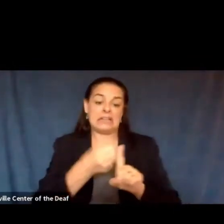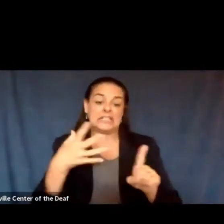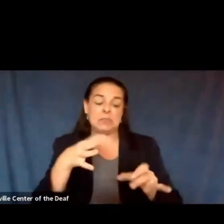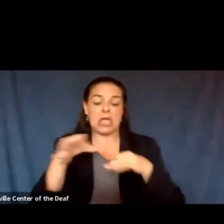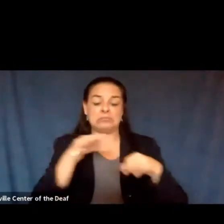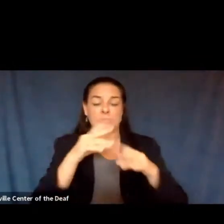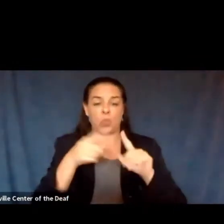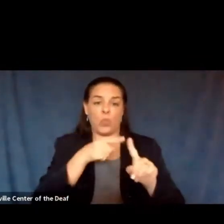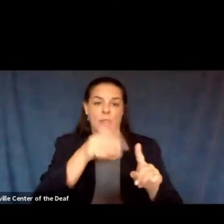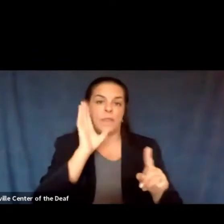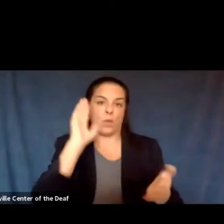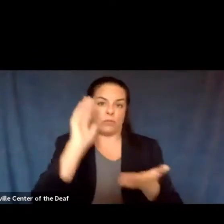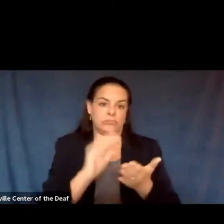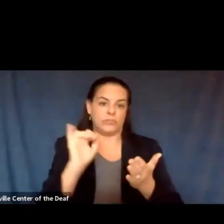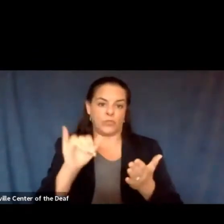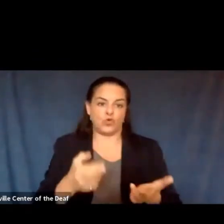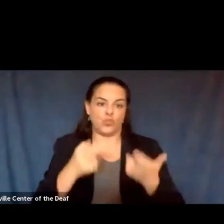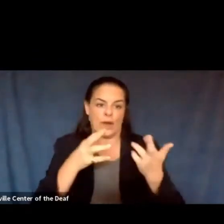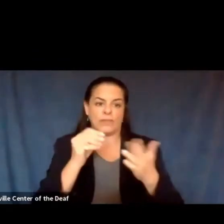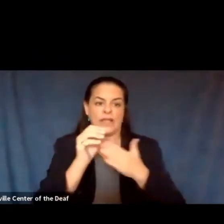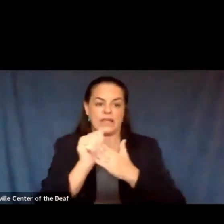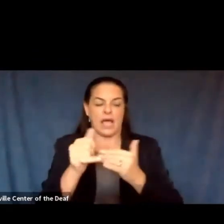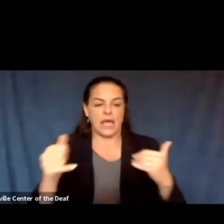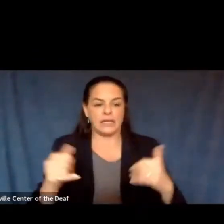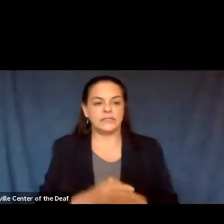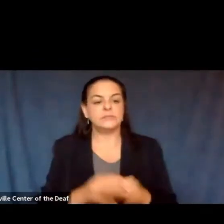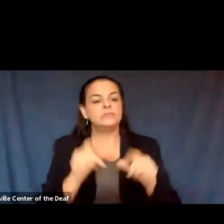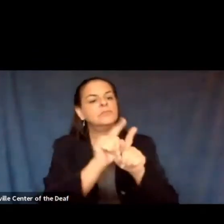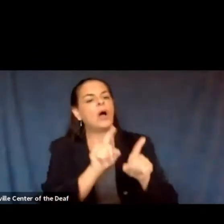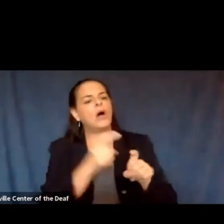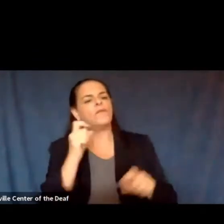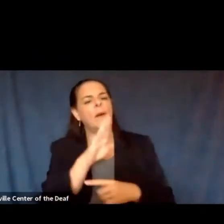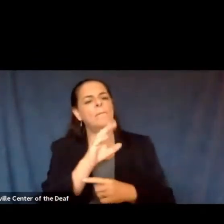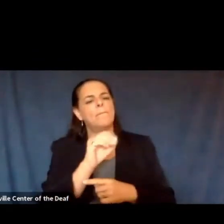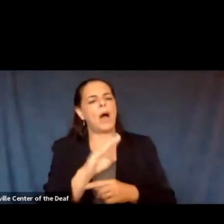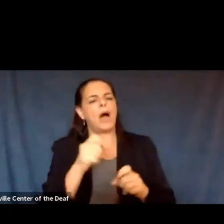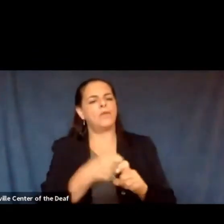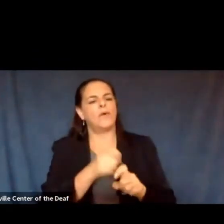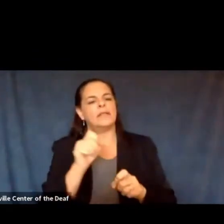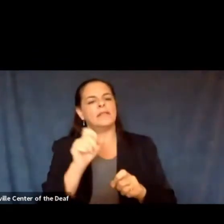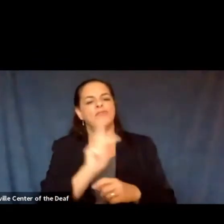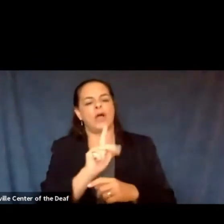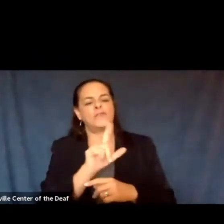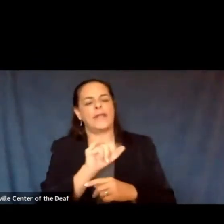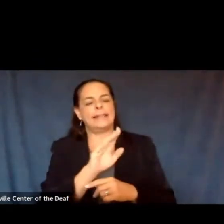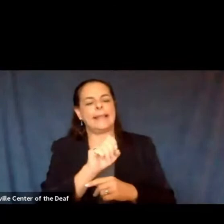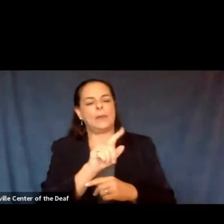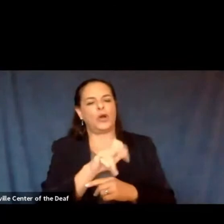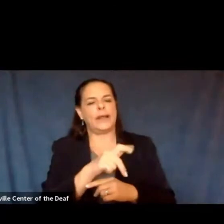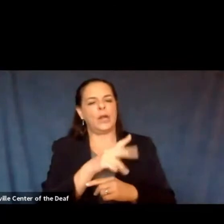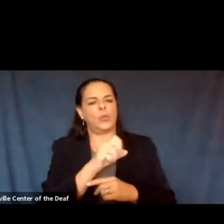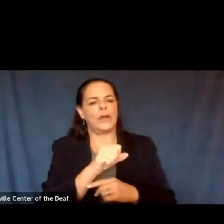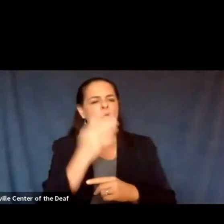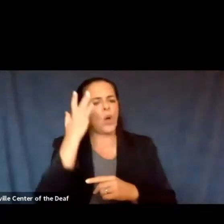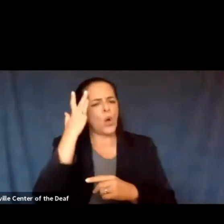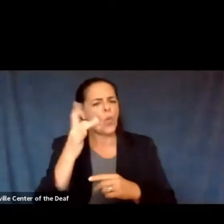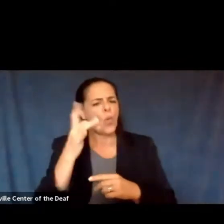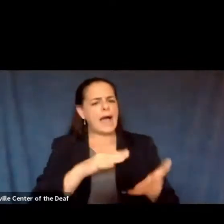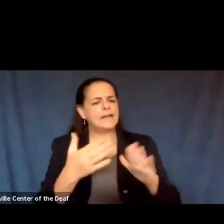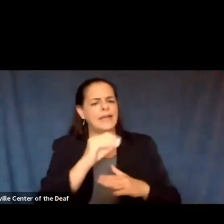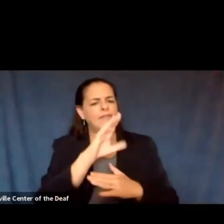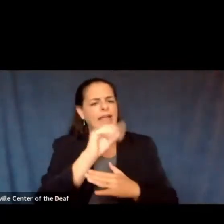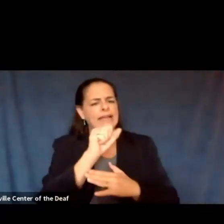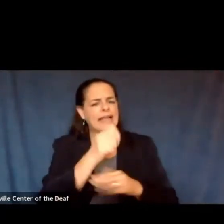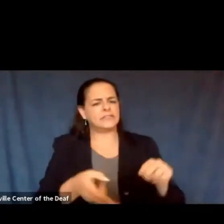be lifting their recommendations and their guidelines. Also from Bob with the Knoxville Liberty Press, why have deaths and cases gone up since the